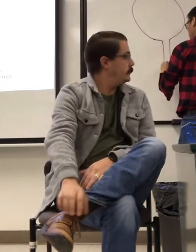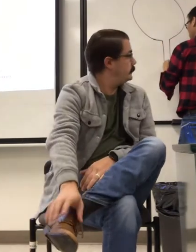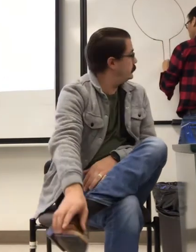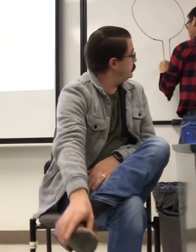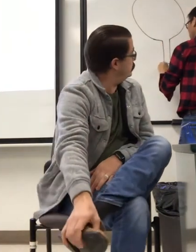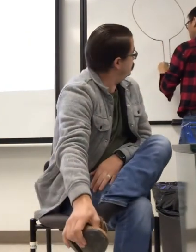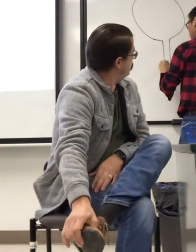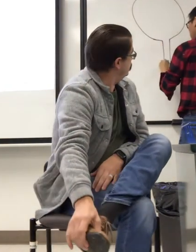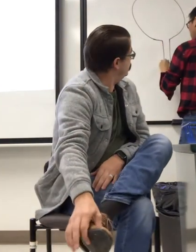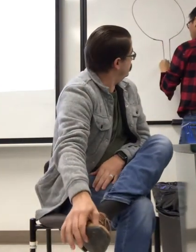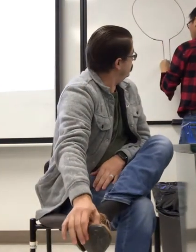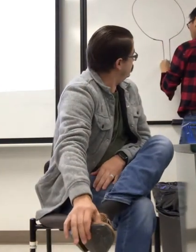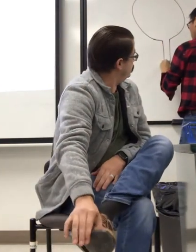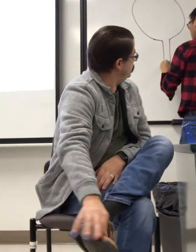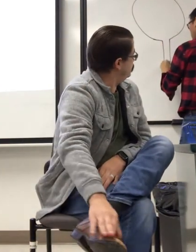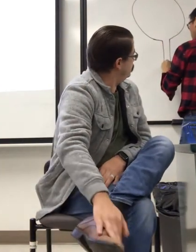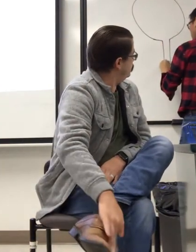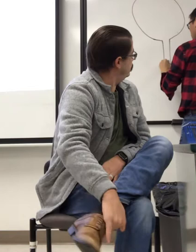the urethra. And